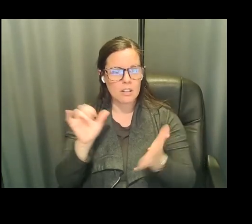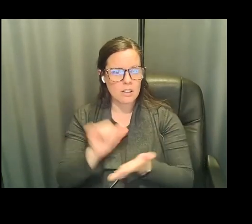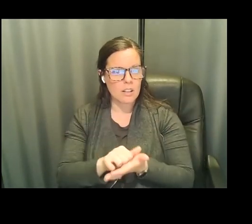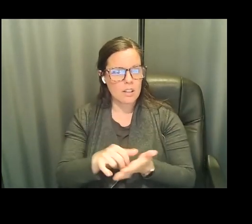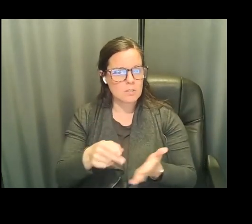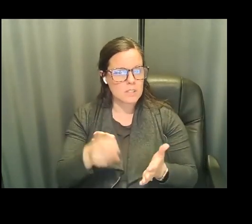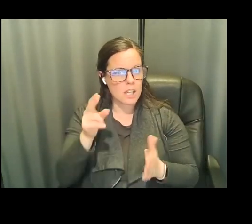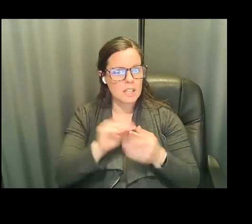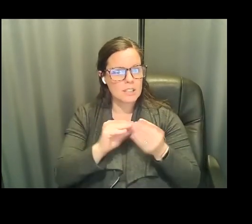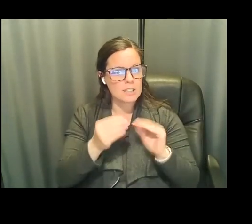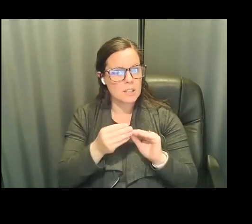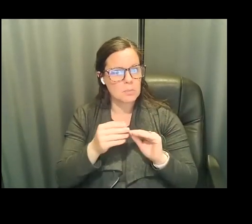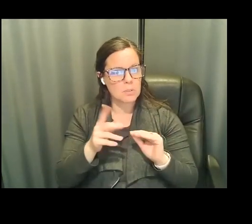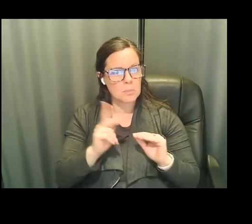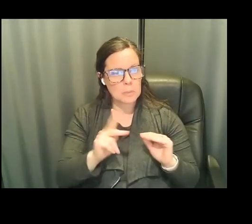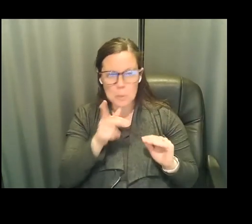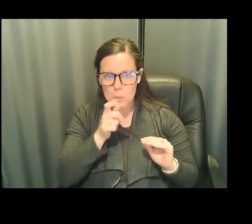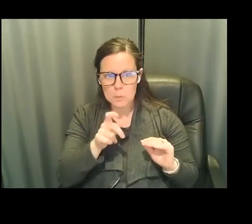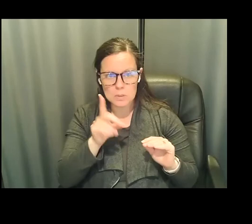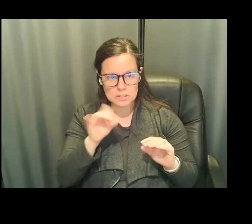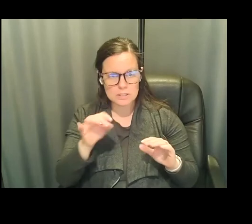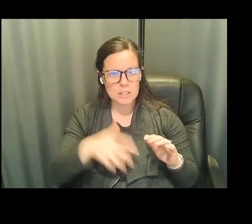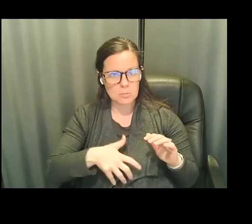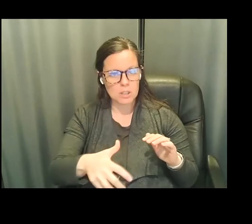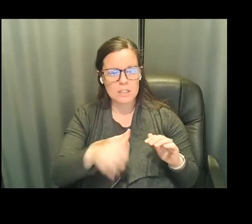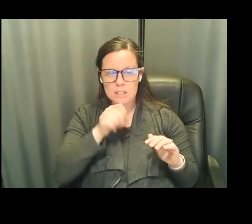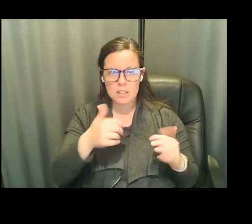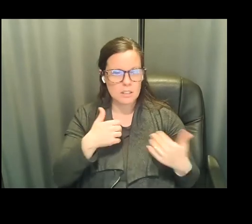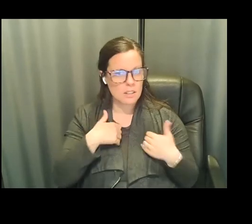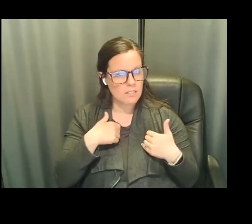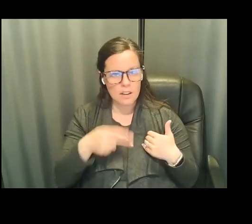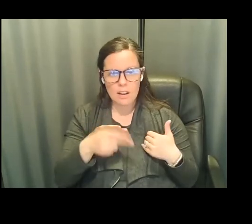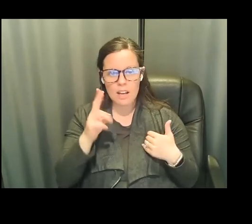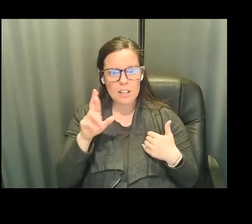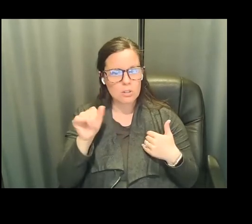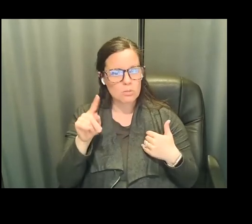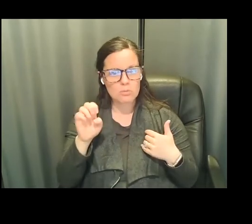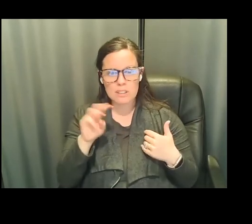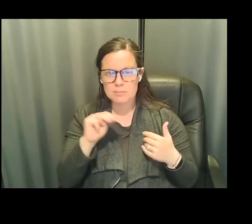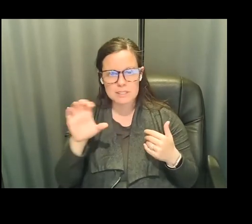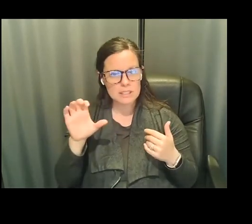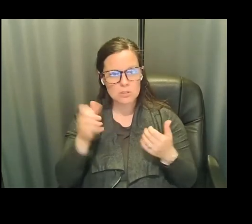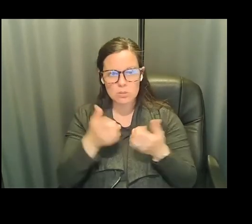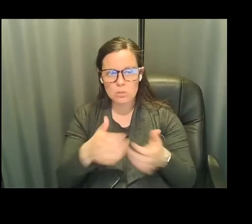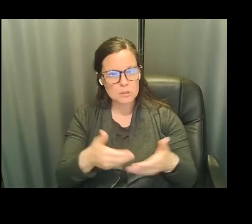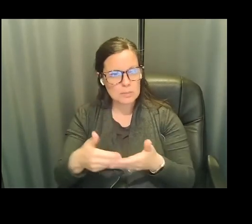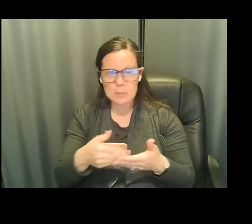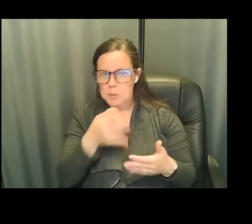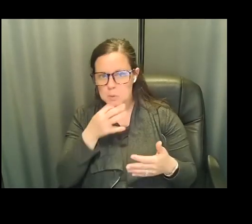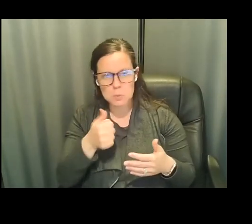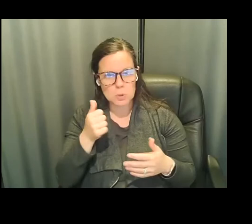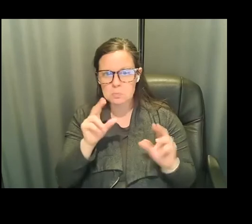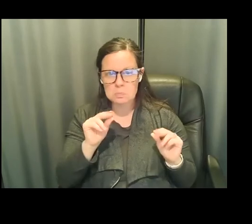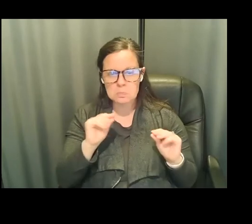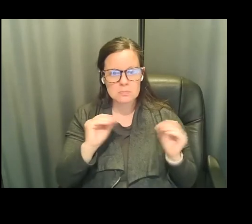that got pregnant, and they did not have a higher rate of miscarriages. They did not lose their babies sooner. They had